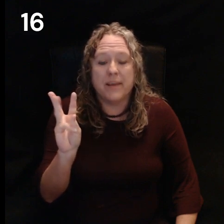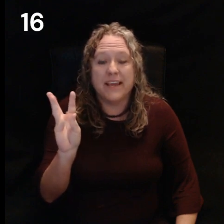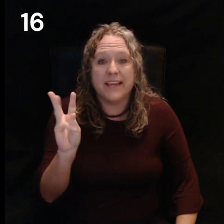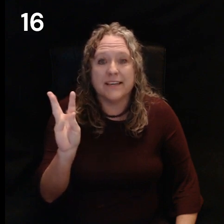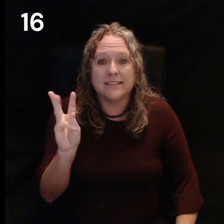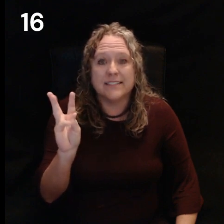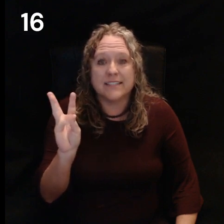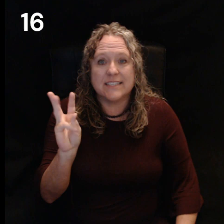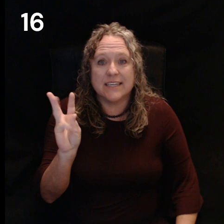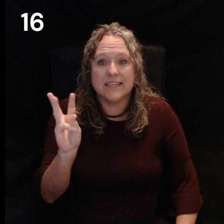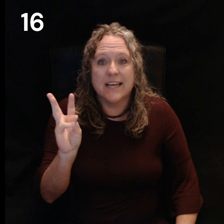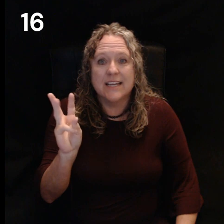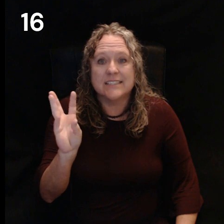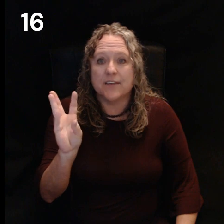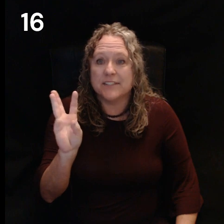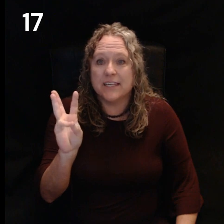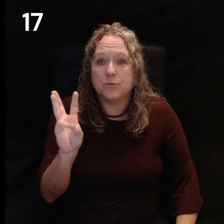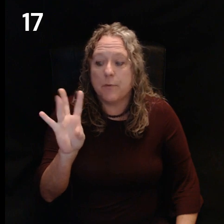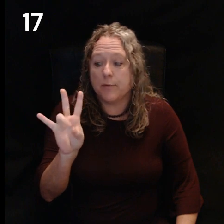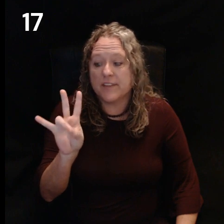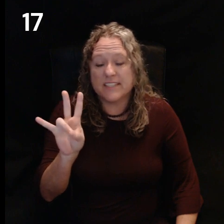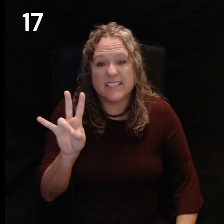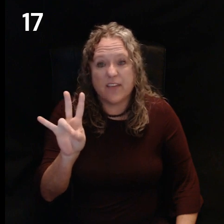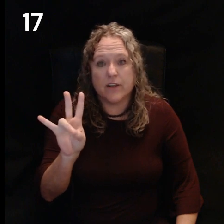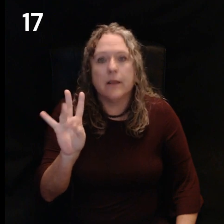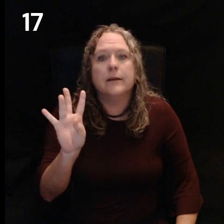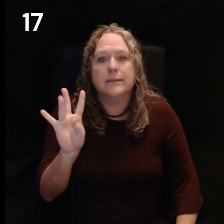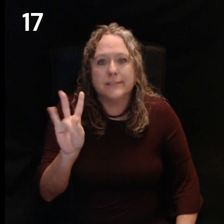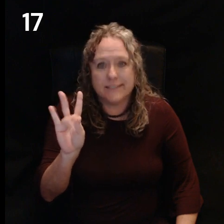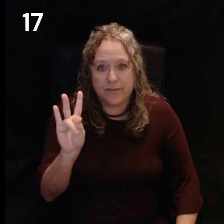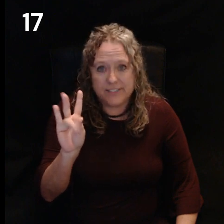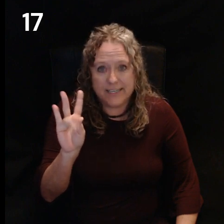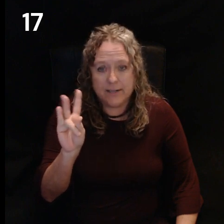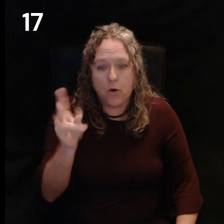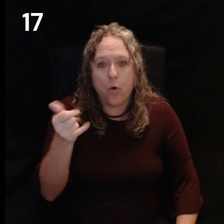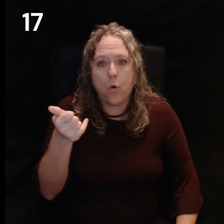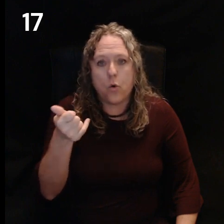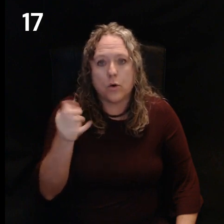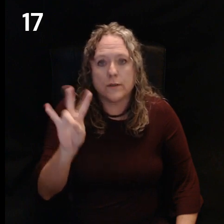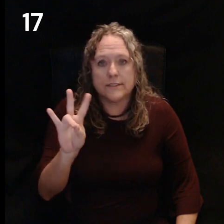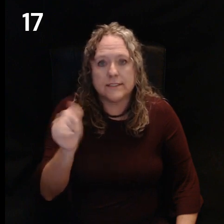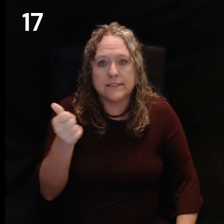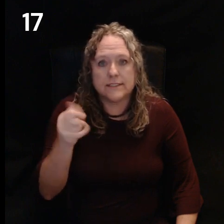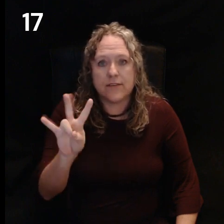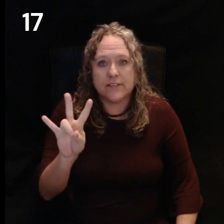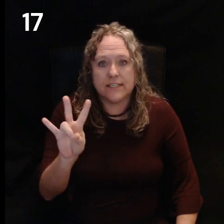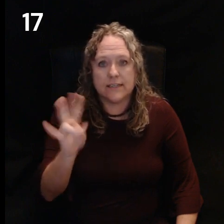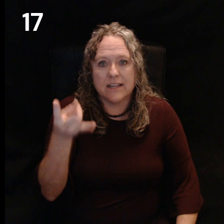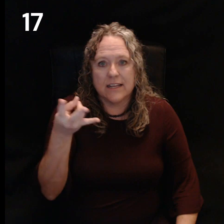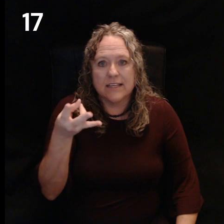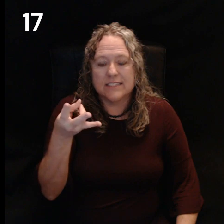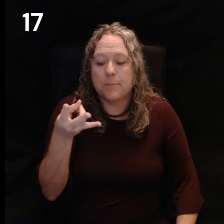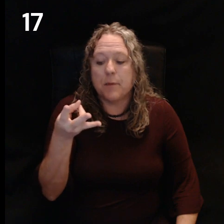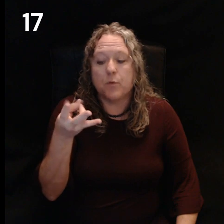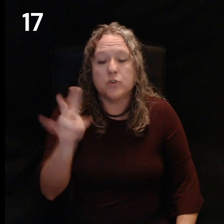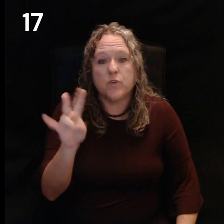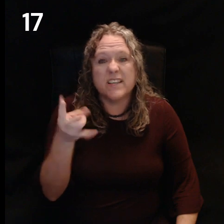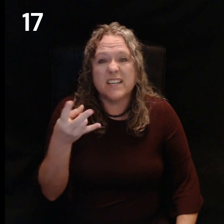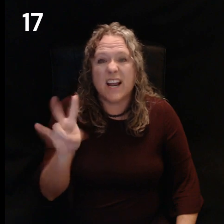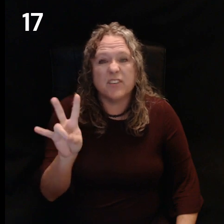pinky. 16. 17, remember this is 7. 17 or 17. Some people will do this and not even